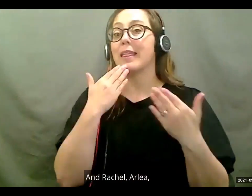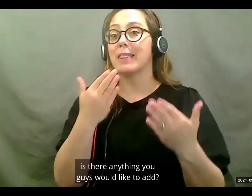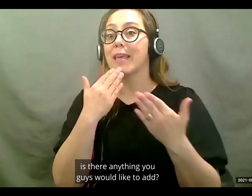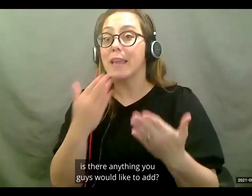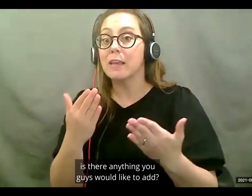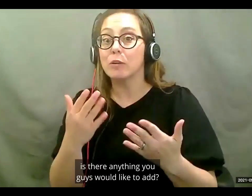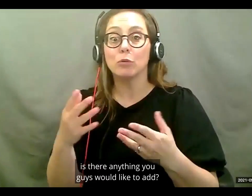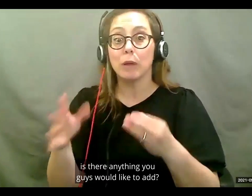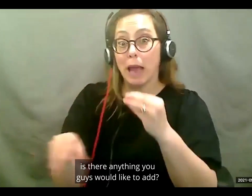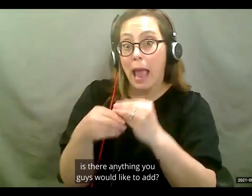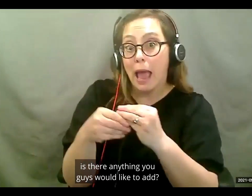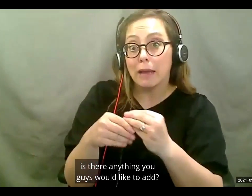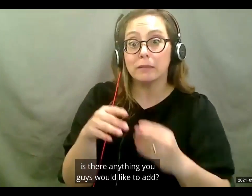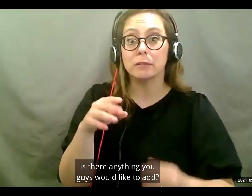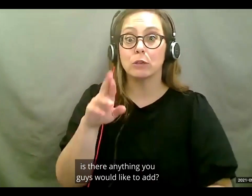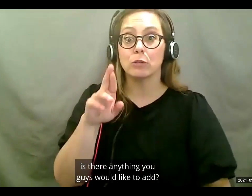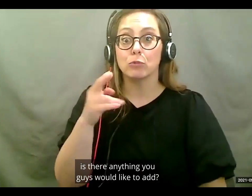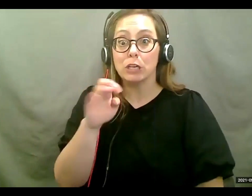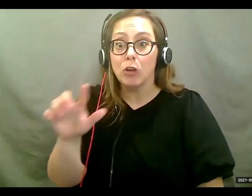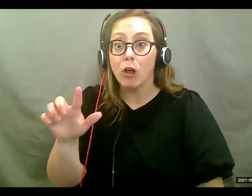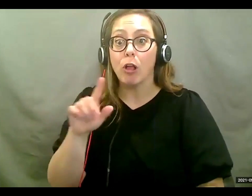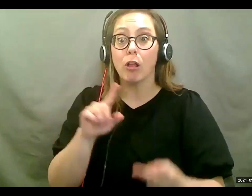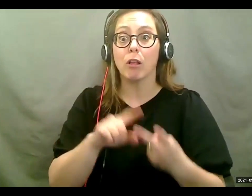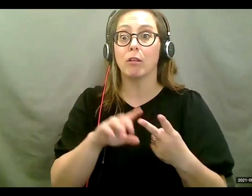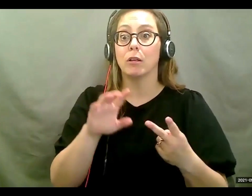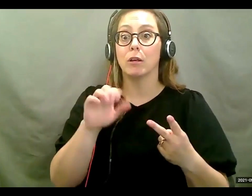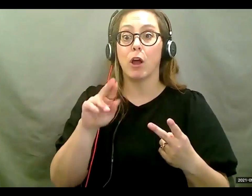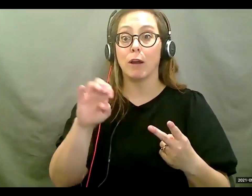Aulia, is there anything you guys would like to add?